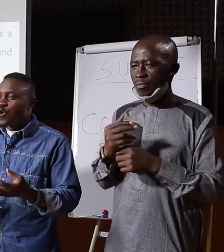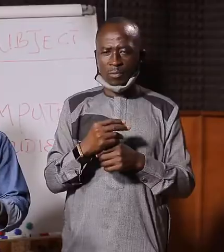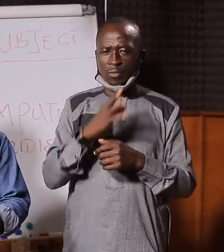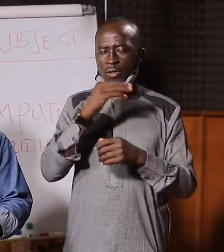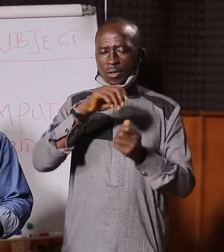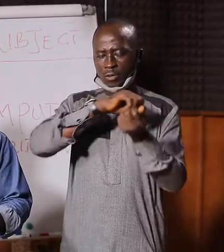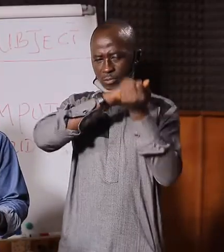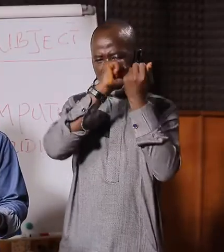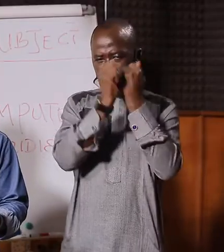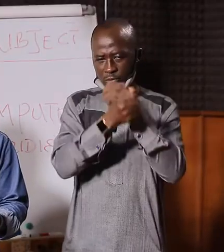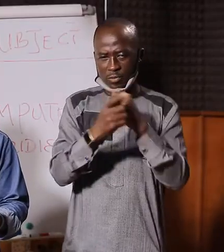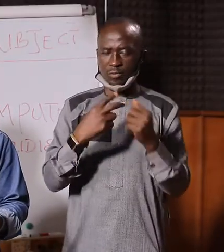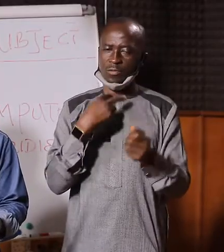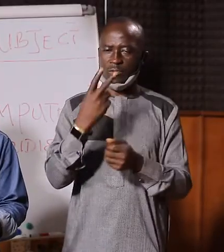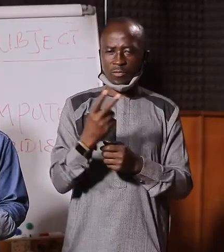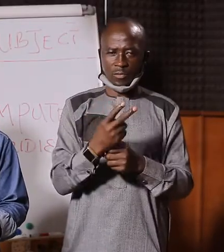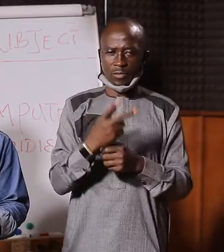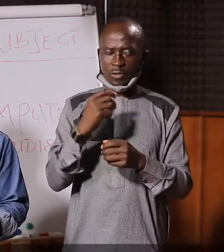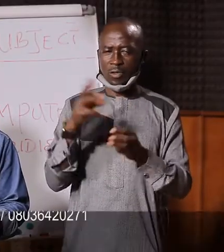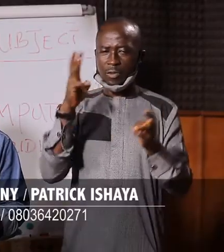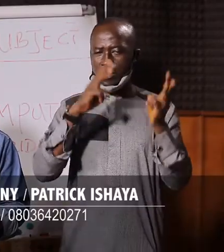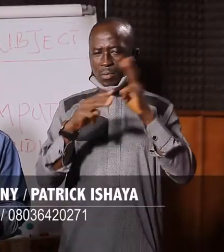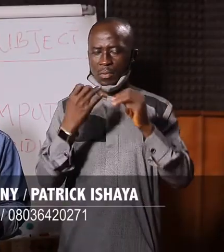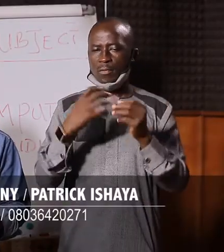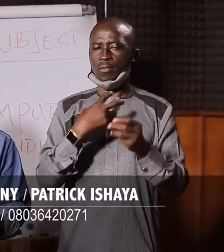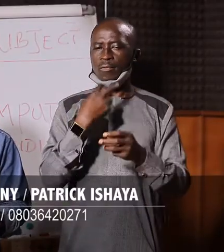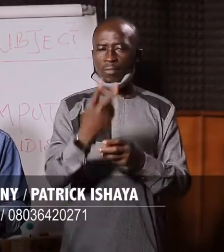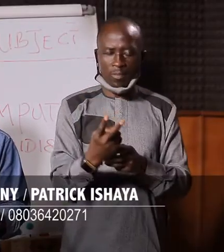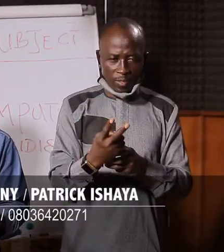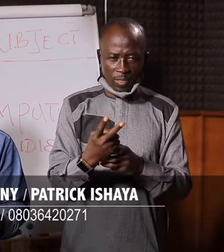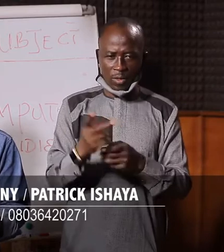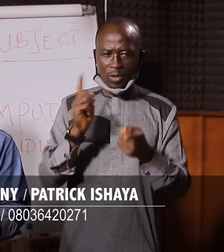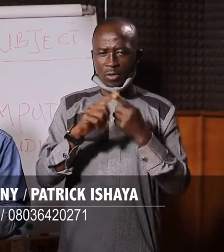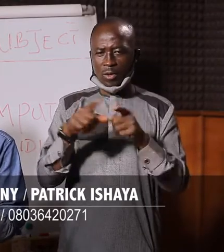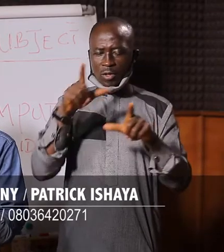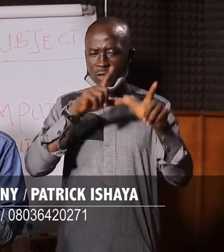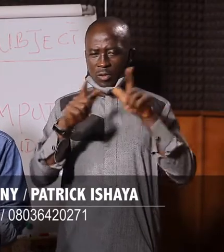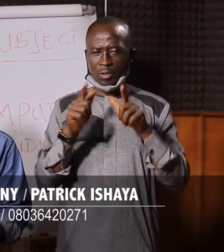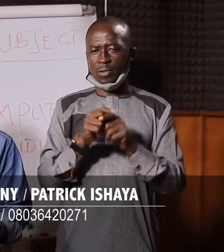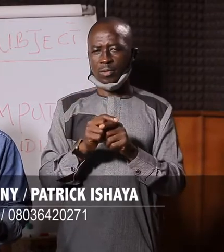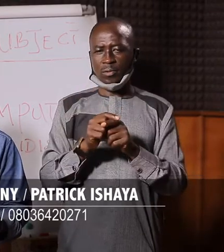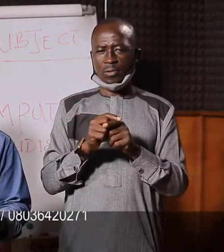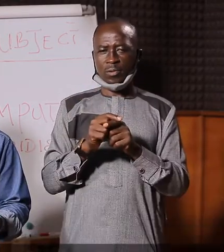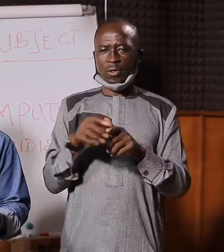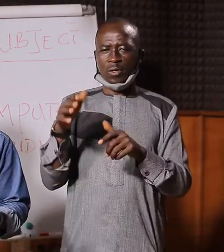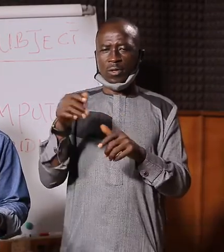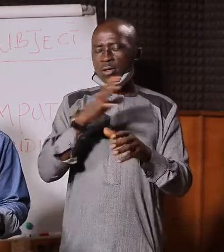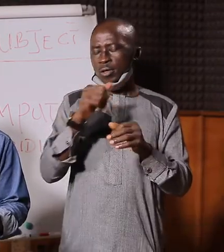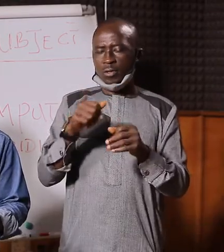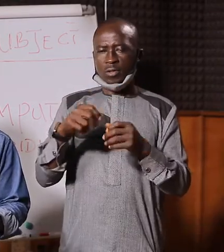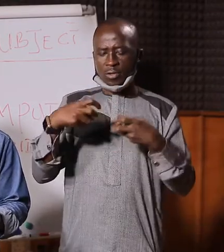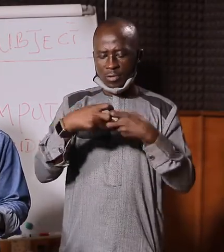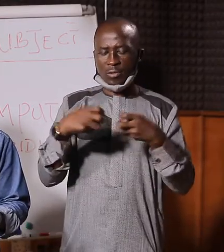then it converts the voice, that's the wave of my voice, to what? A signal. It converts to what? Analog